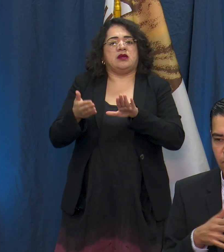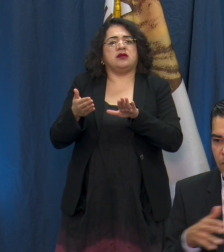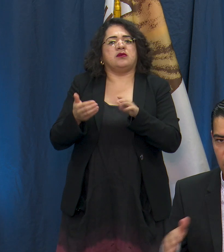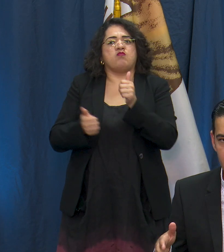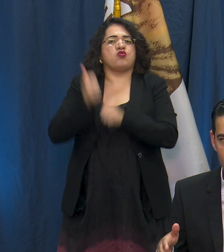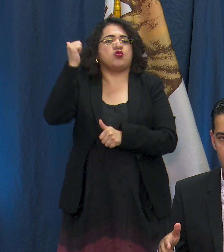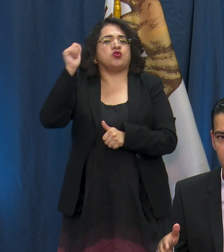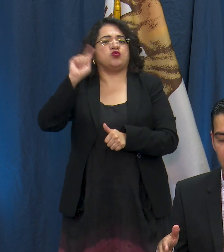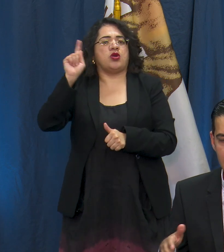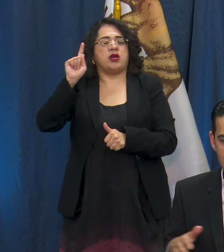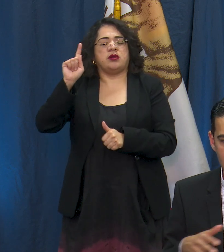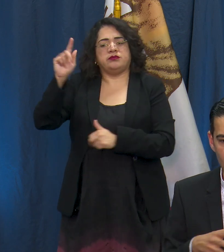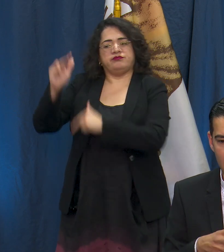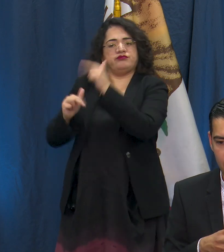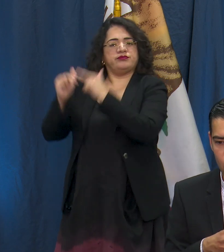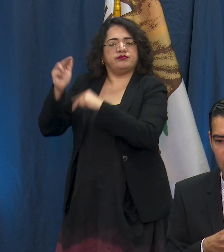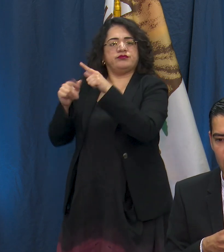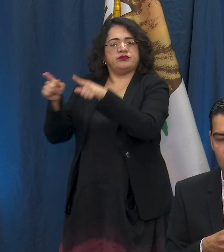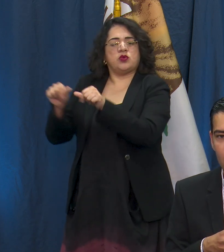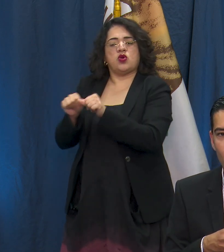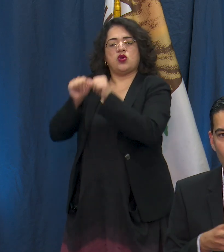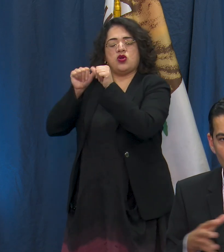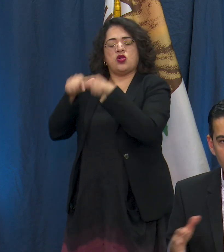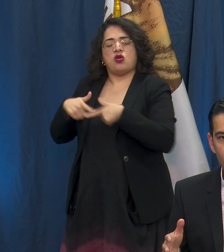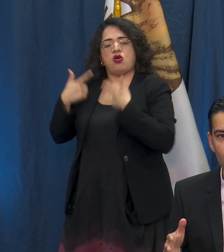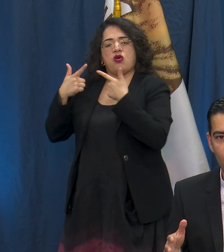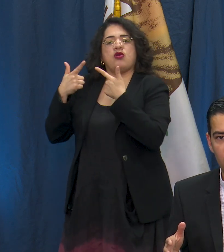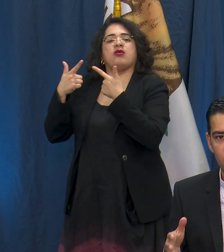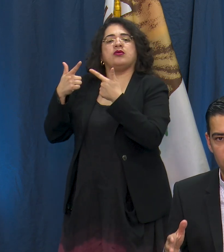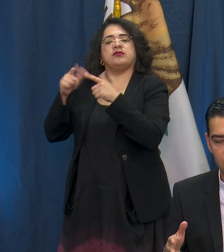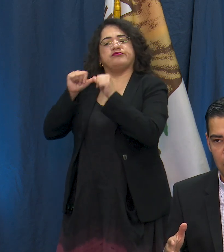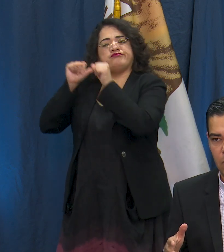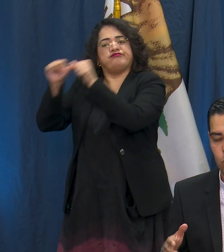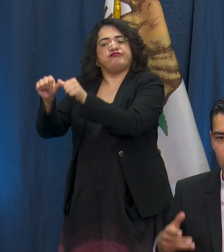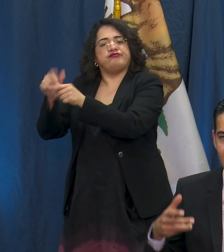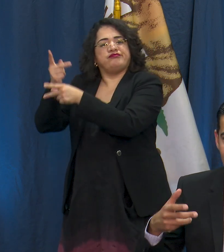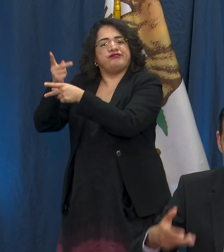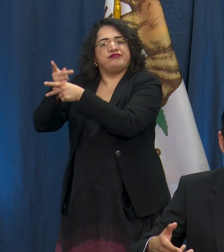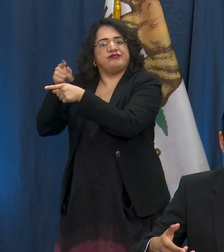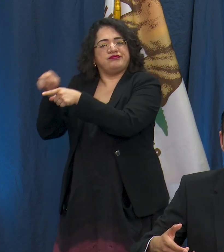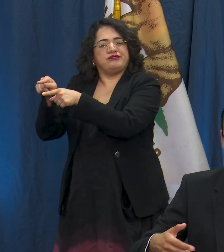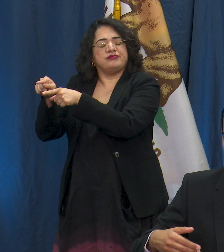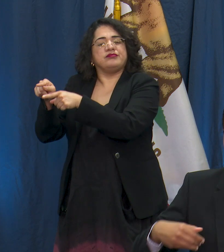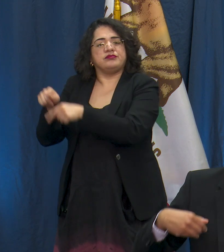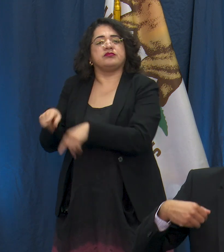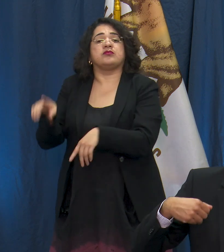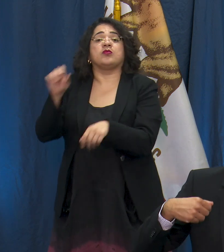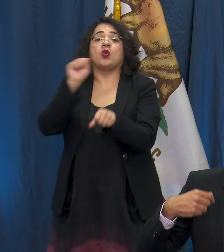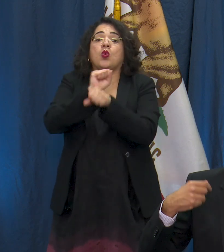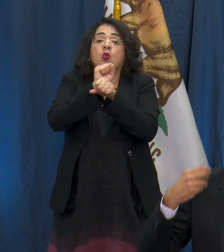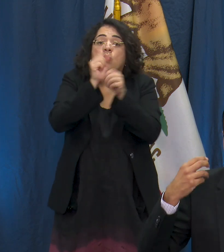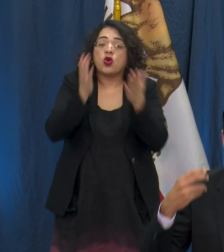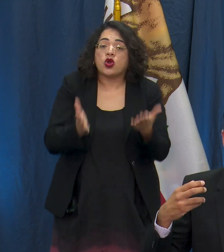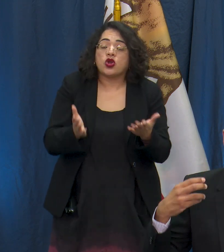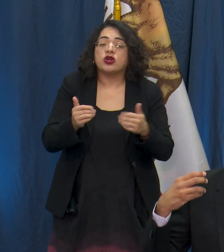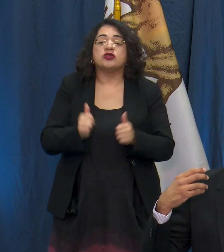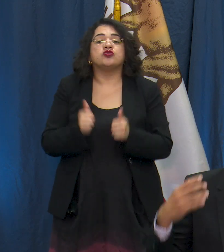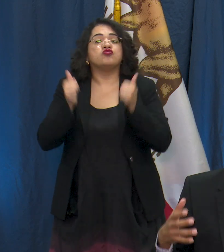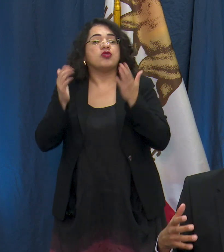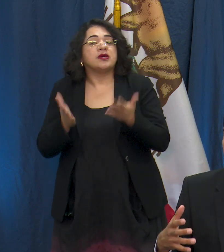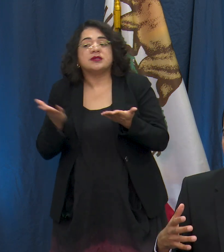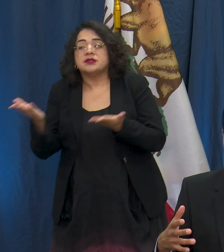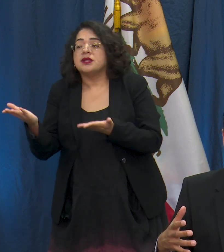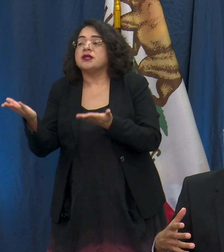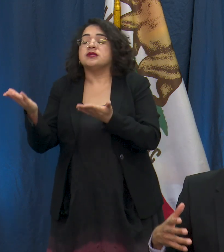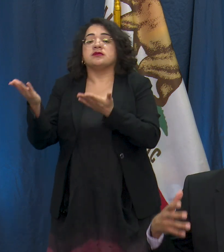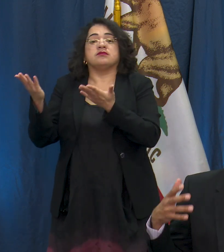this very seriously. And we are working with all these facilities. We're at these facilities. They are